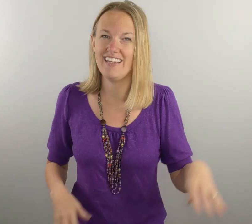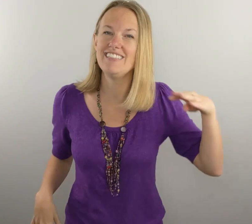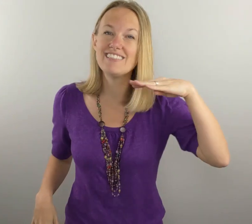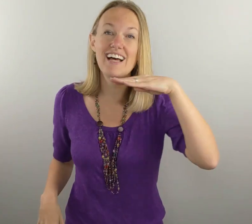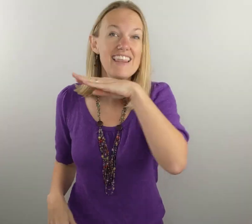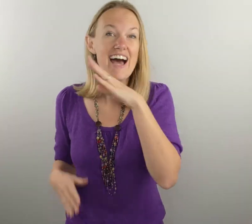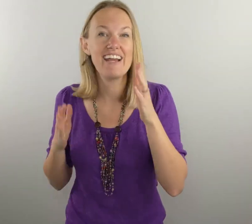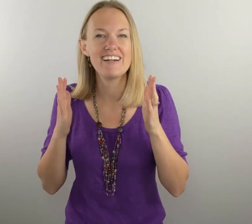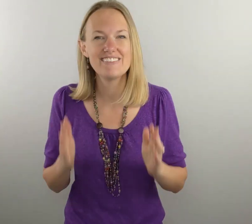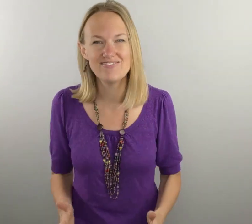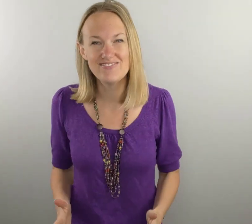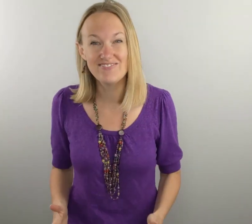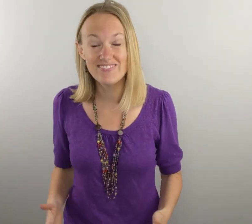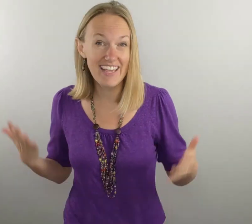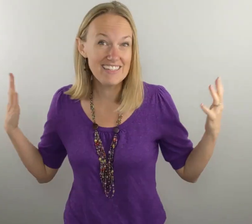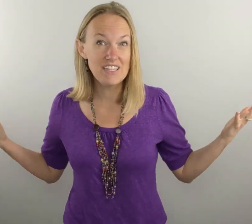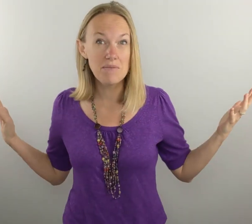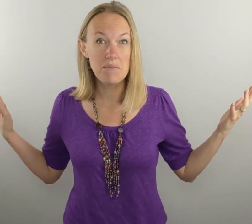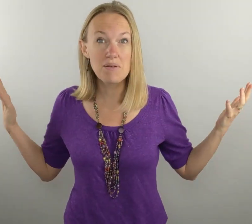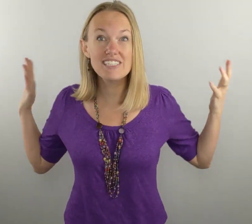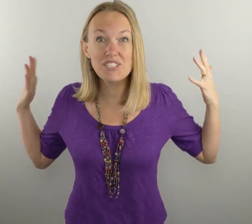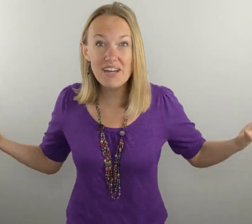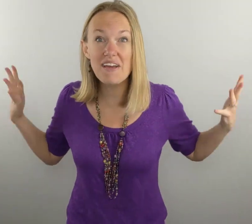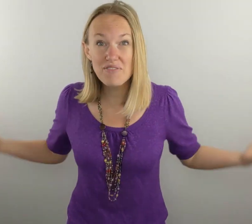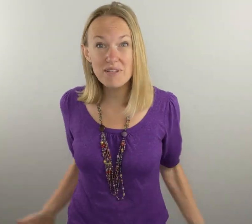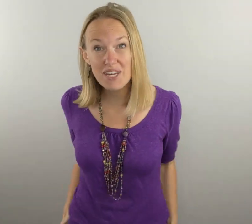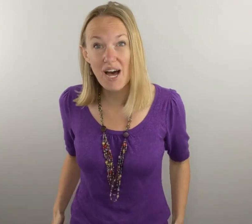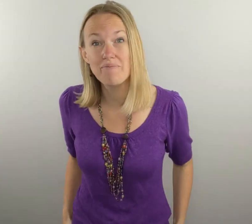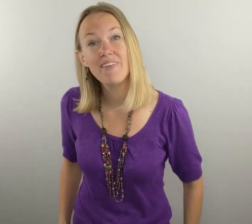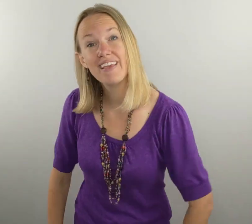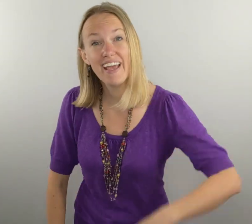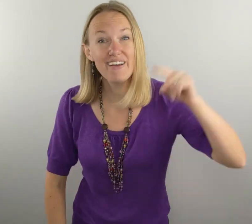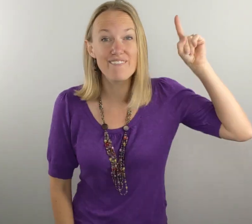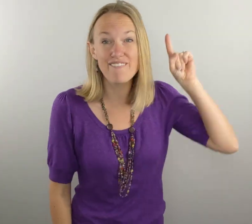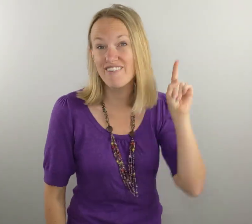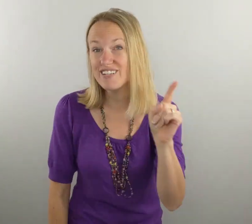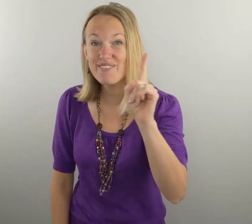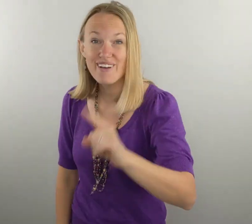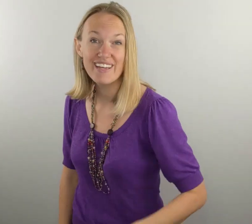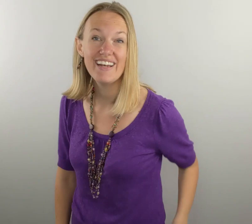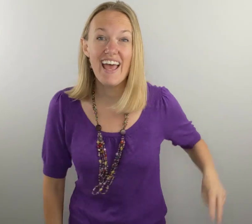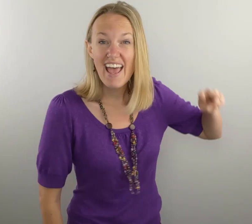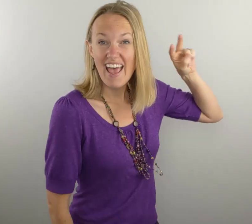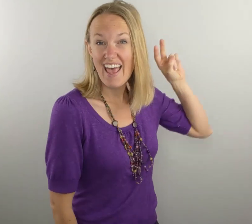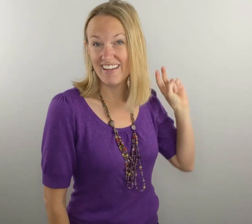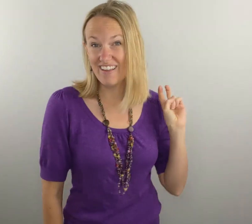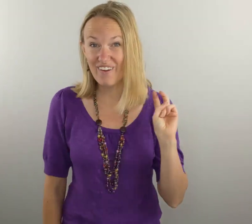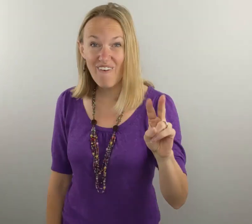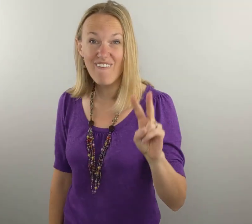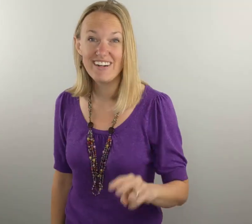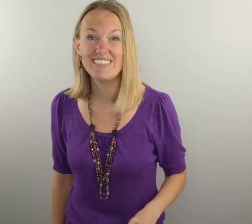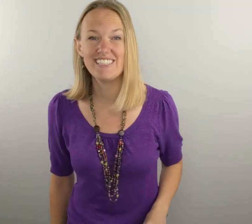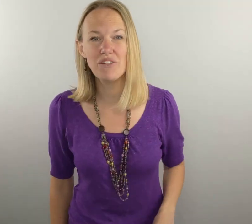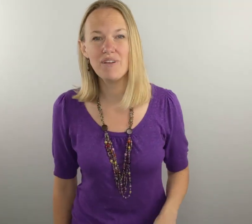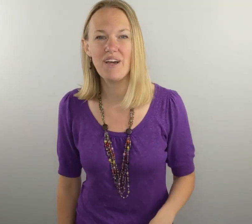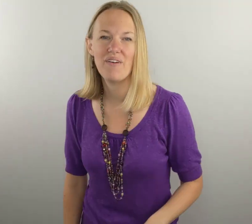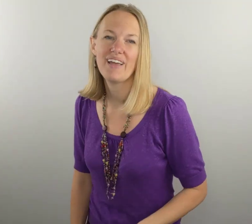is a liar. Okay? Maybe let's try that from the top. Okay? Verse 1 and the chorus. Here we go.